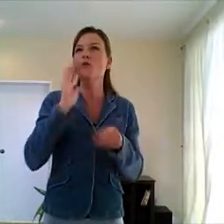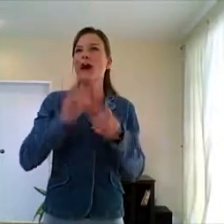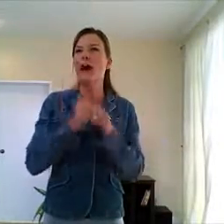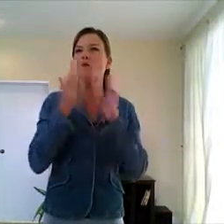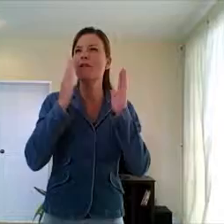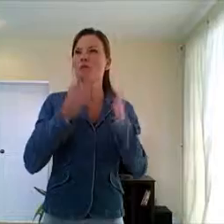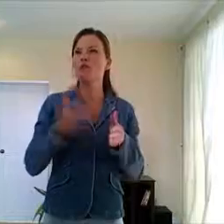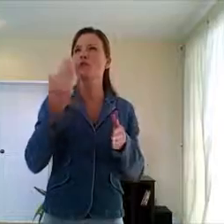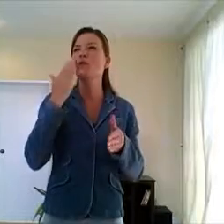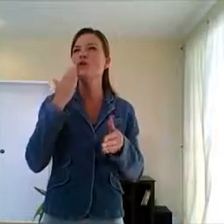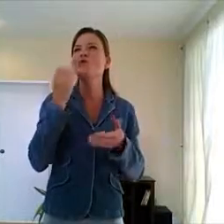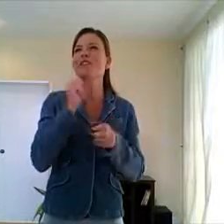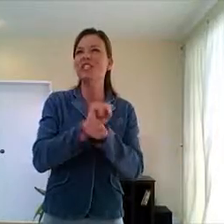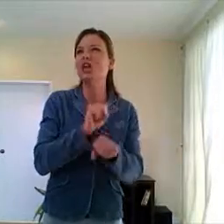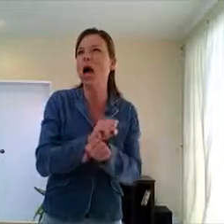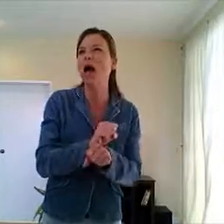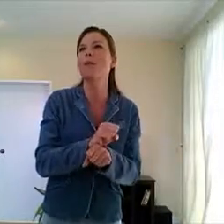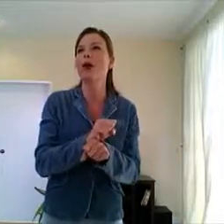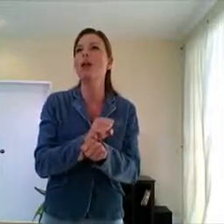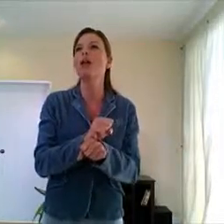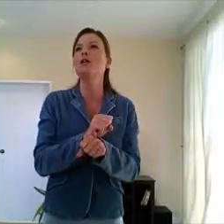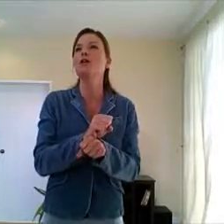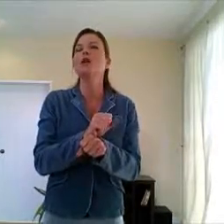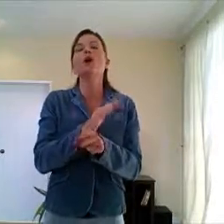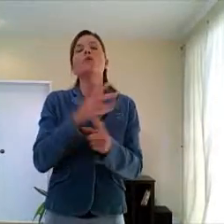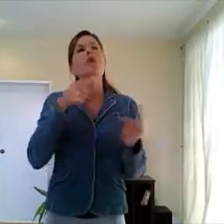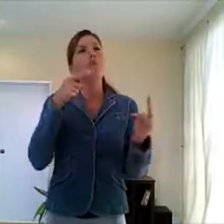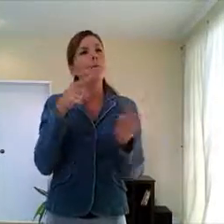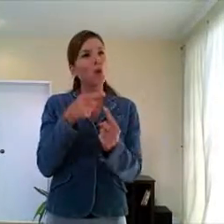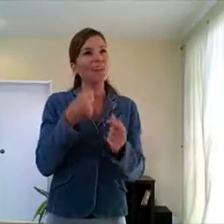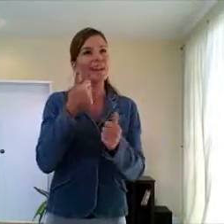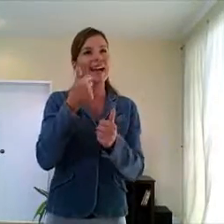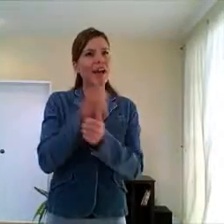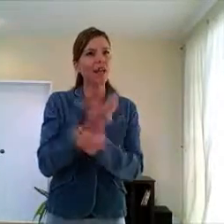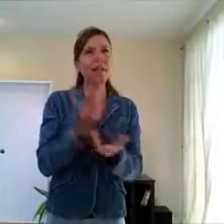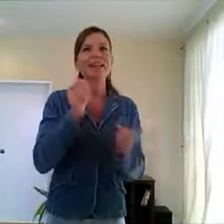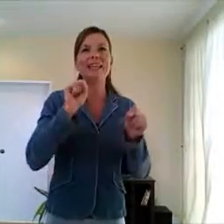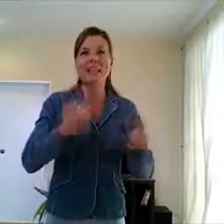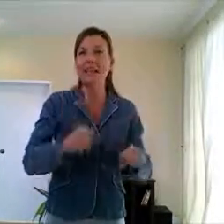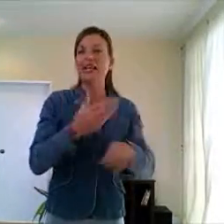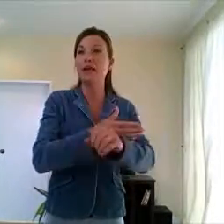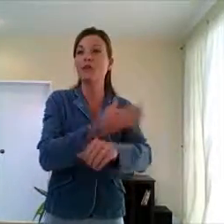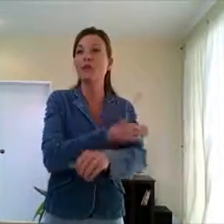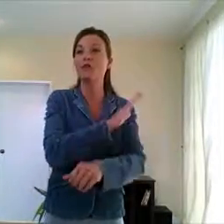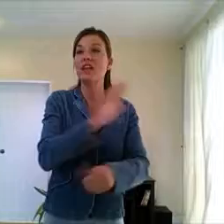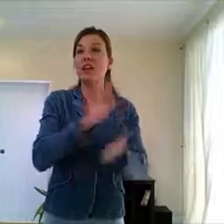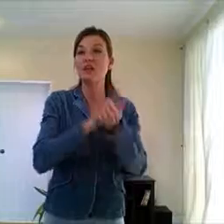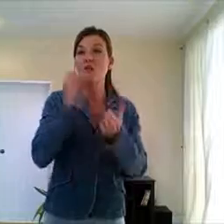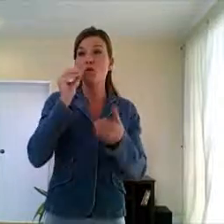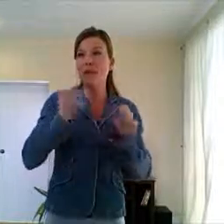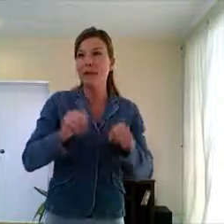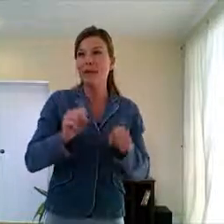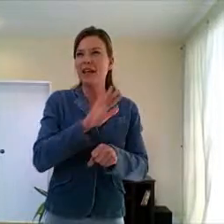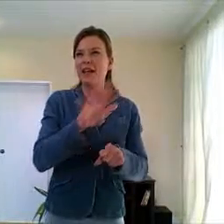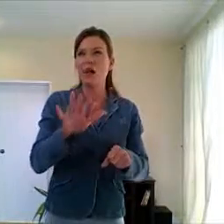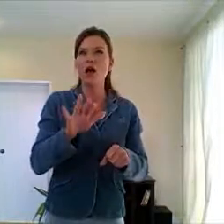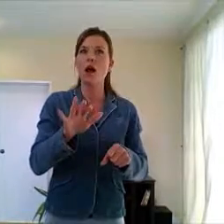was. And so the point is that everybody can improve their learning ability, their efficiency, if they know